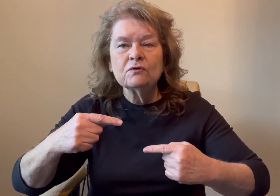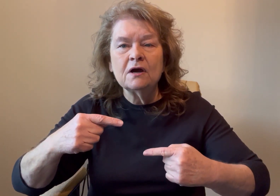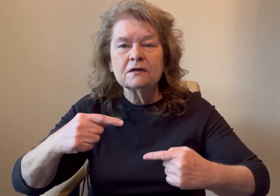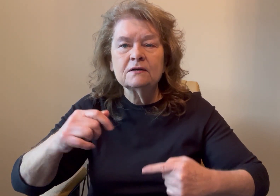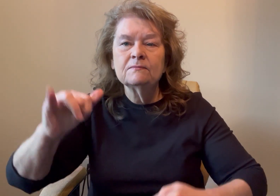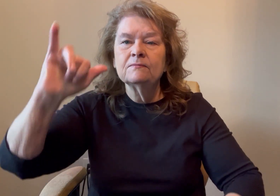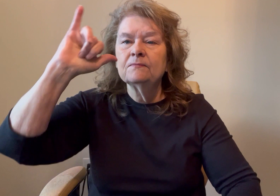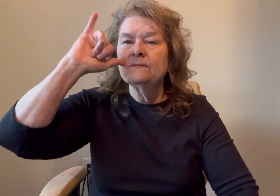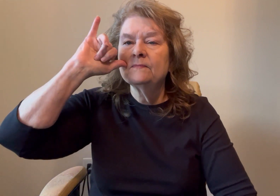drunk.